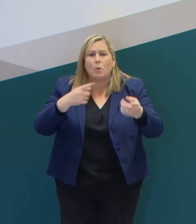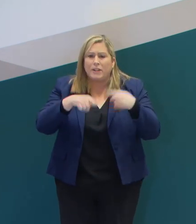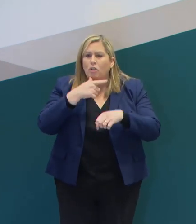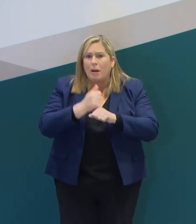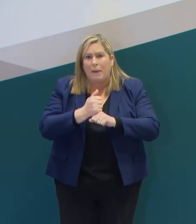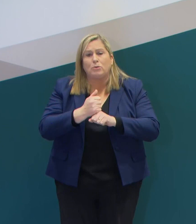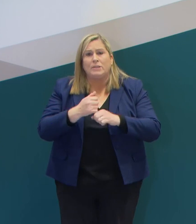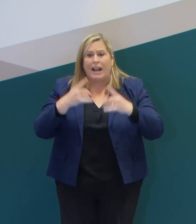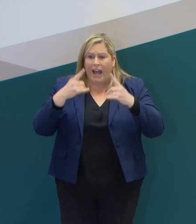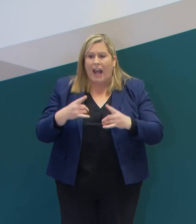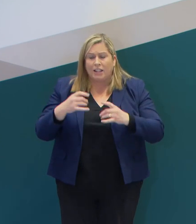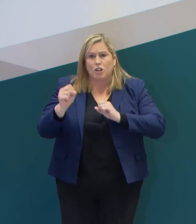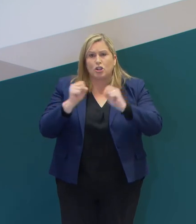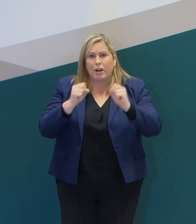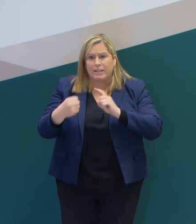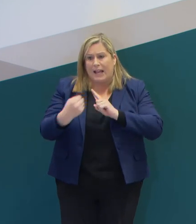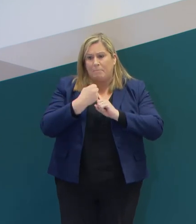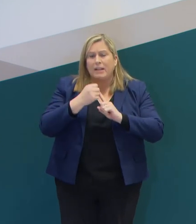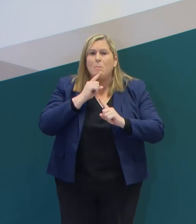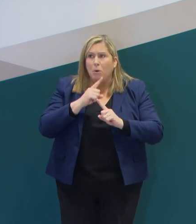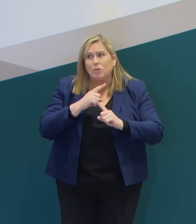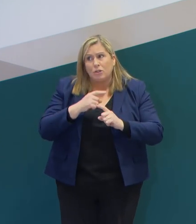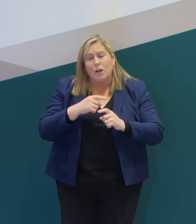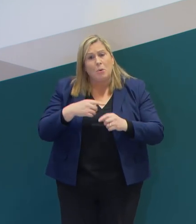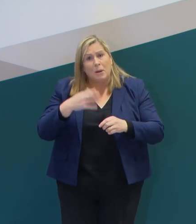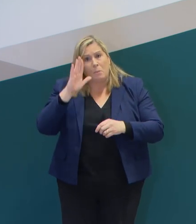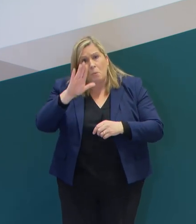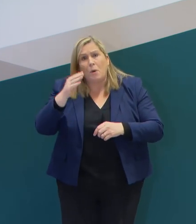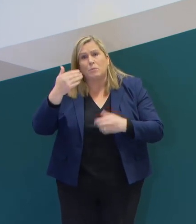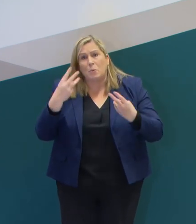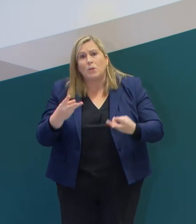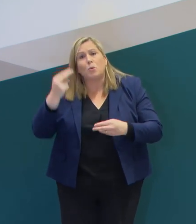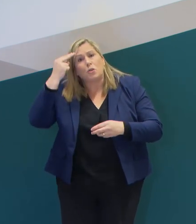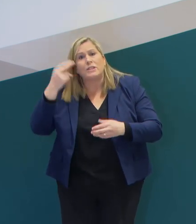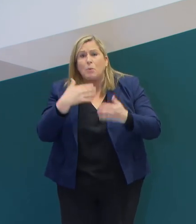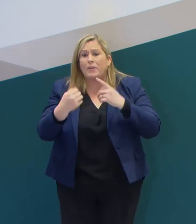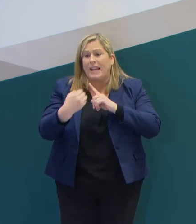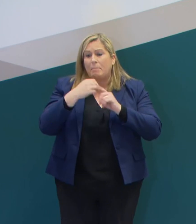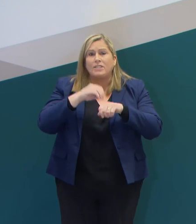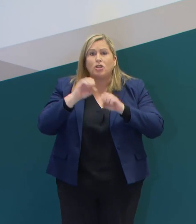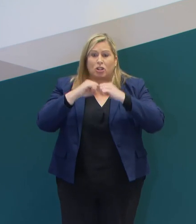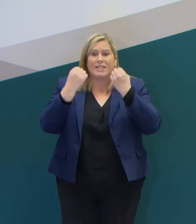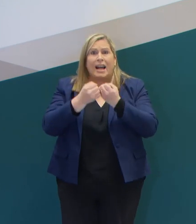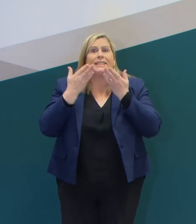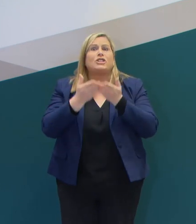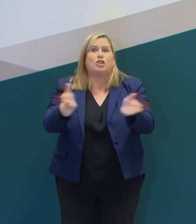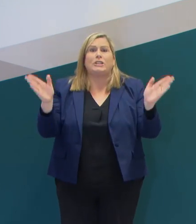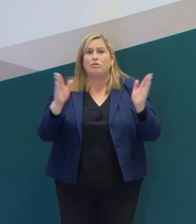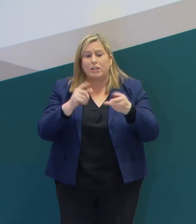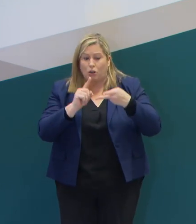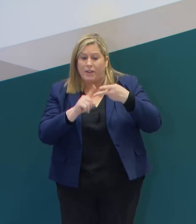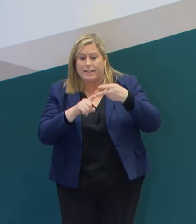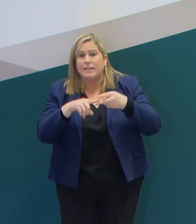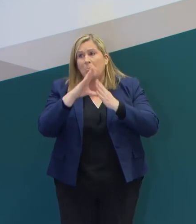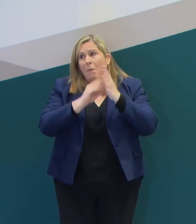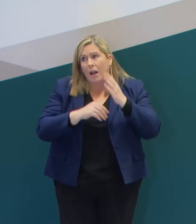health service. We do want to try to understand what the impacts are on society in general, and some of that modelling work is focused on that. And I'd also